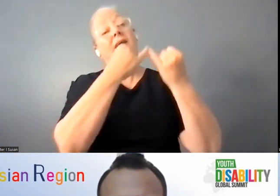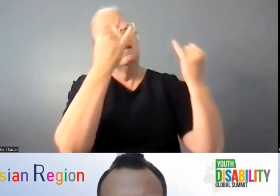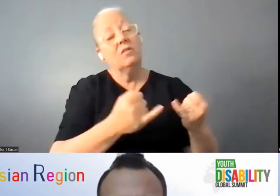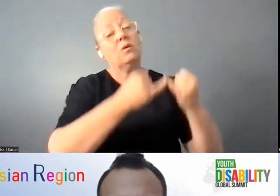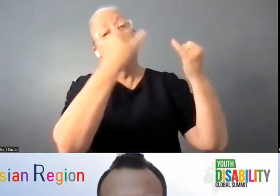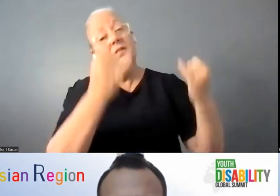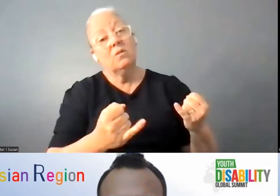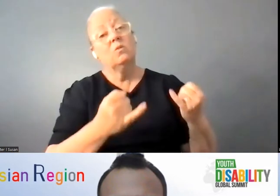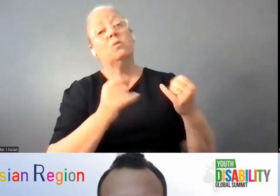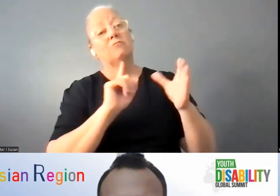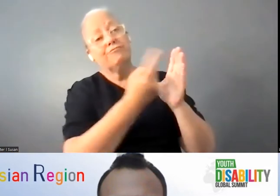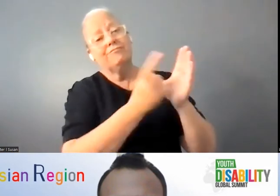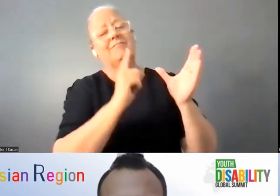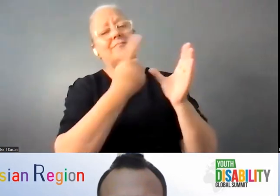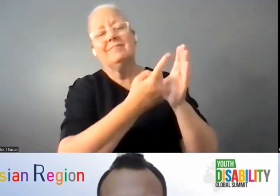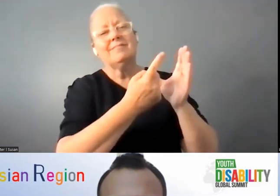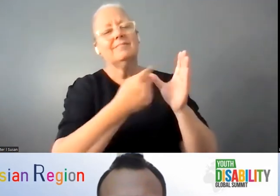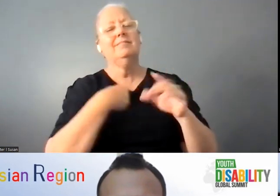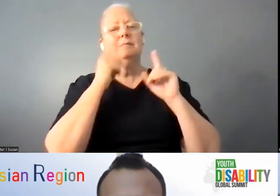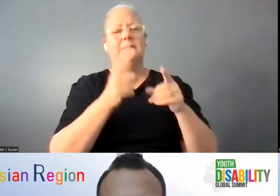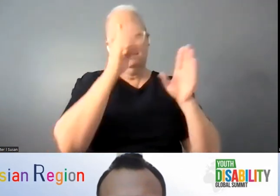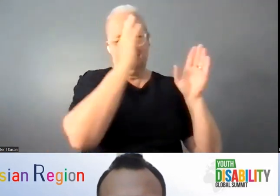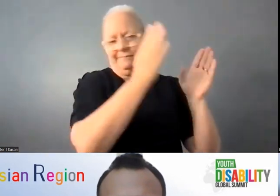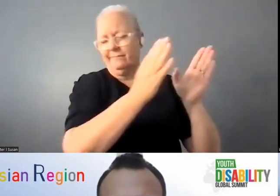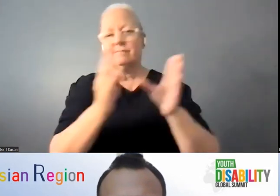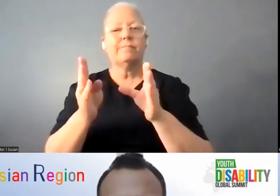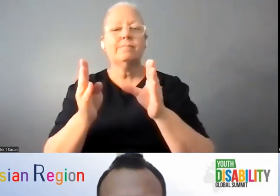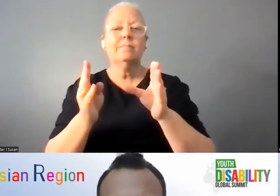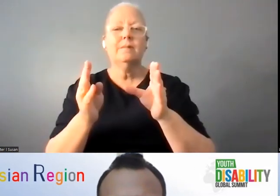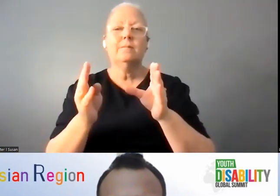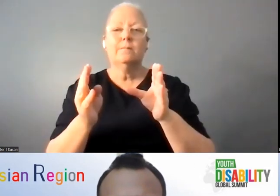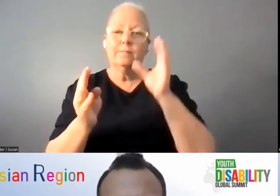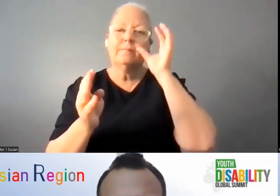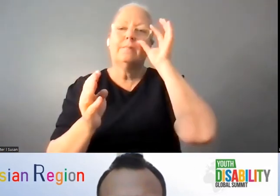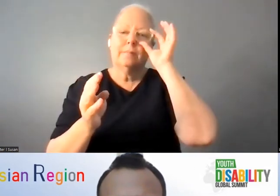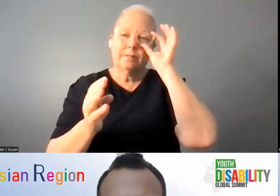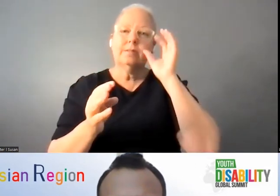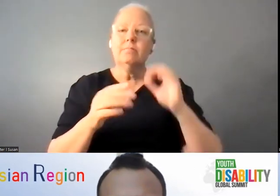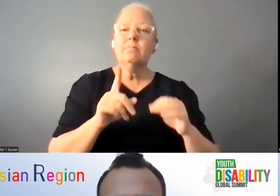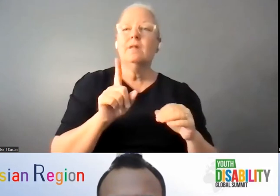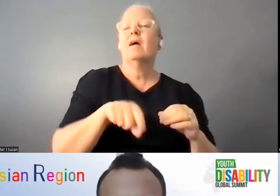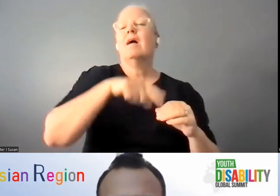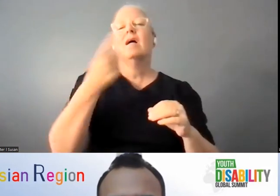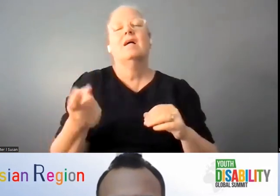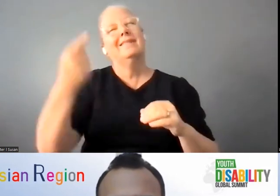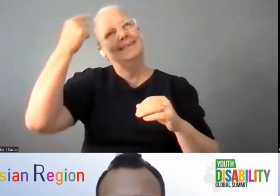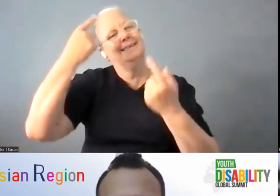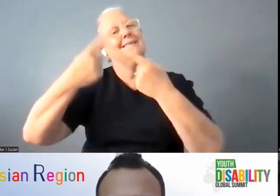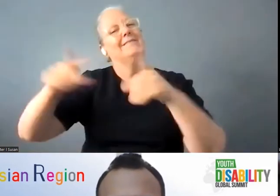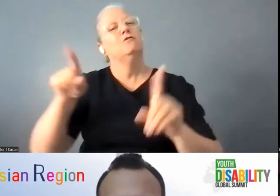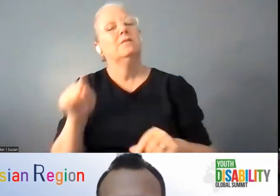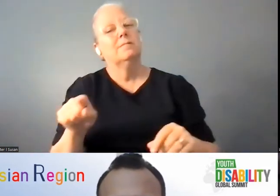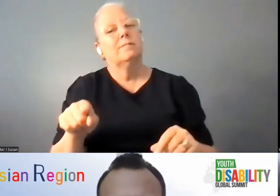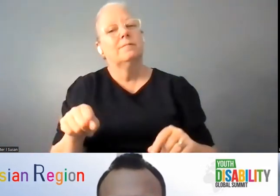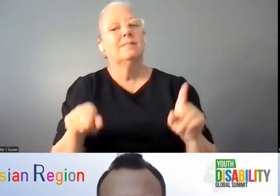spaces, what we need to focus on is deinstitutionalization of our mindsets. You know, even in small